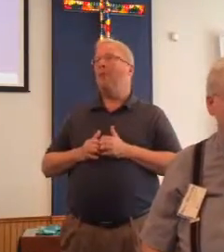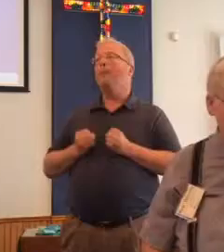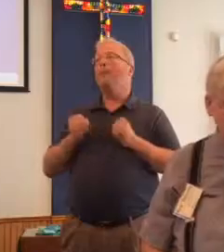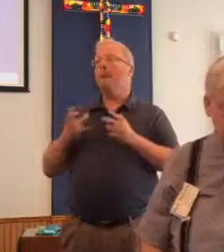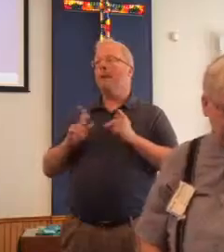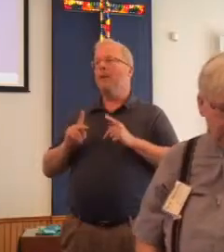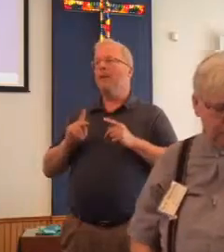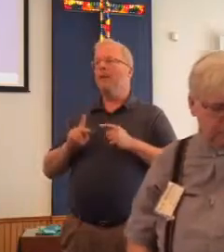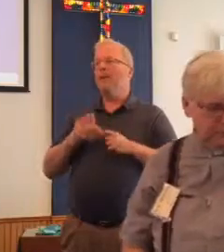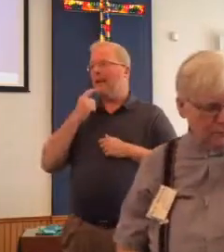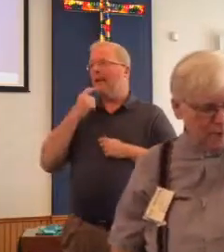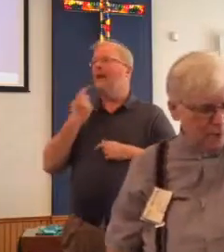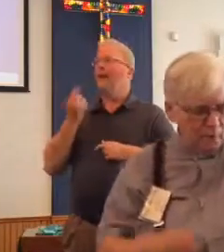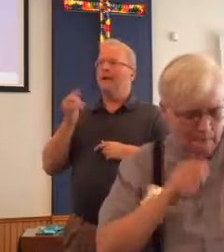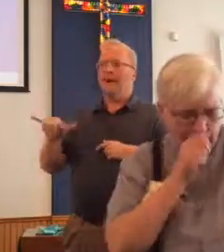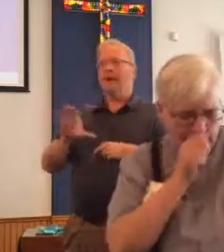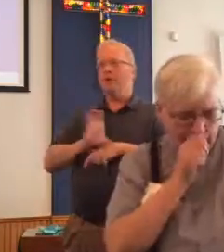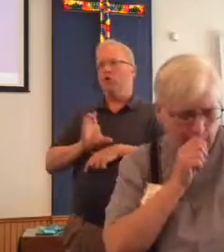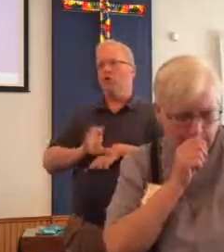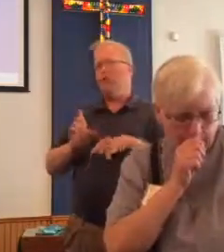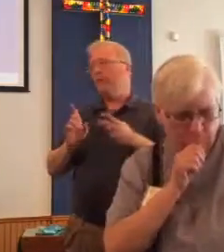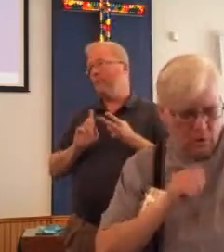gay church.